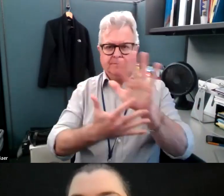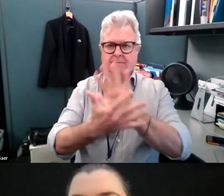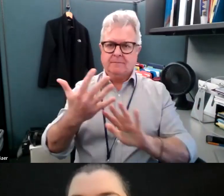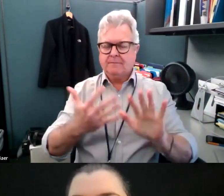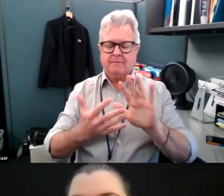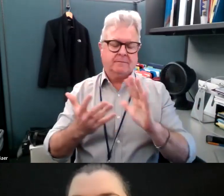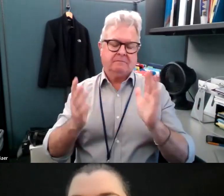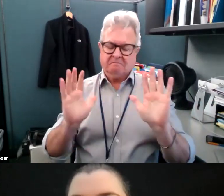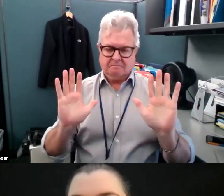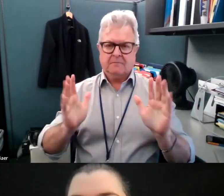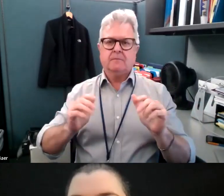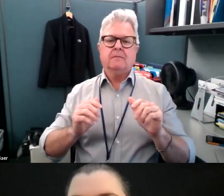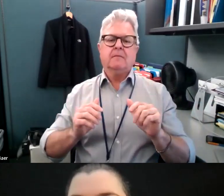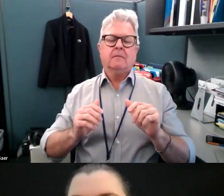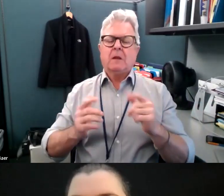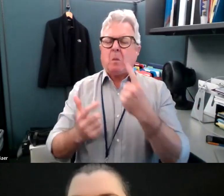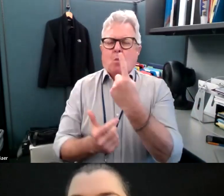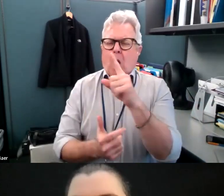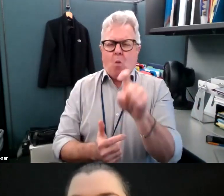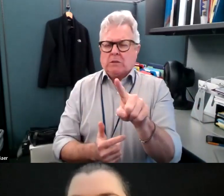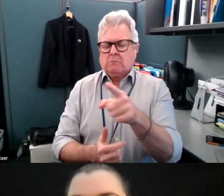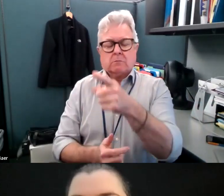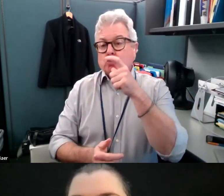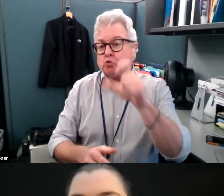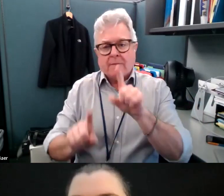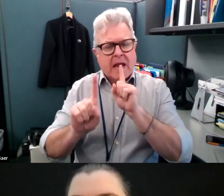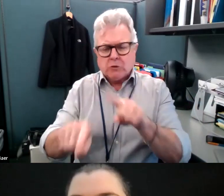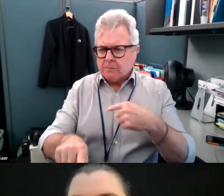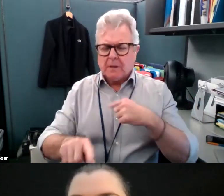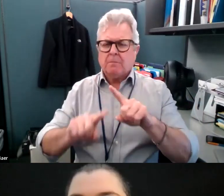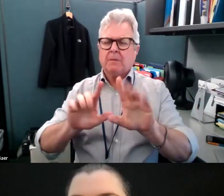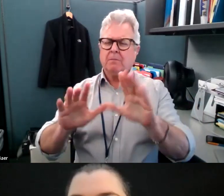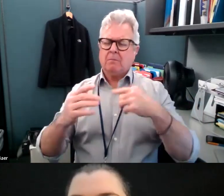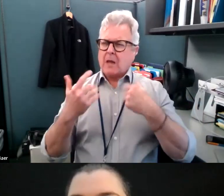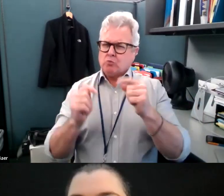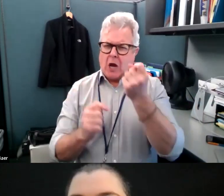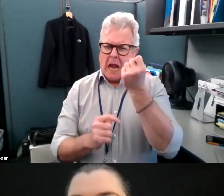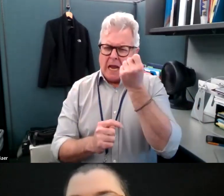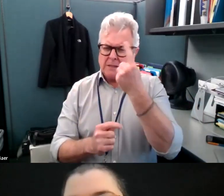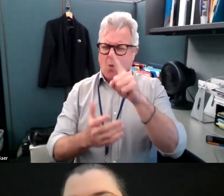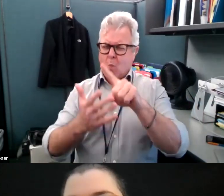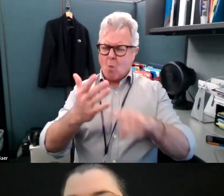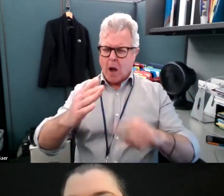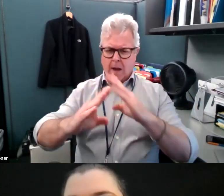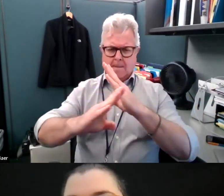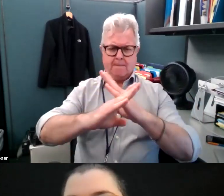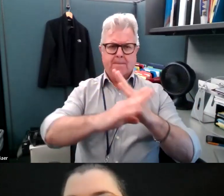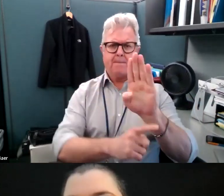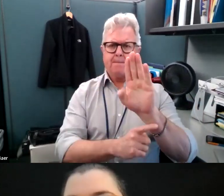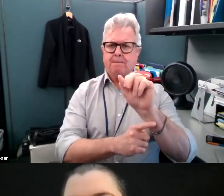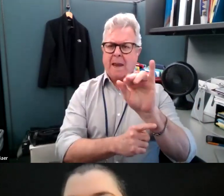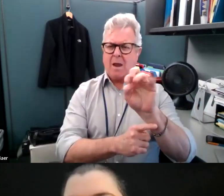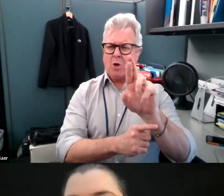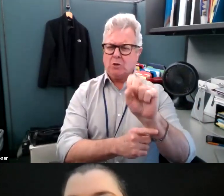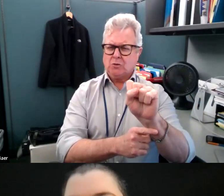moved ahead. And it's a little foggy how things are getting. You don't have to answer me, but how I'm getting